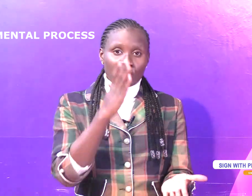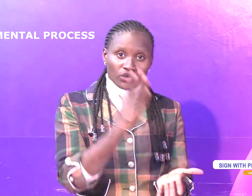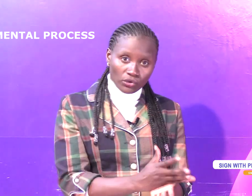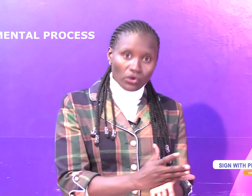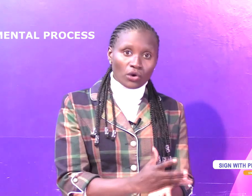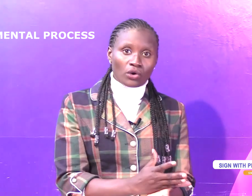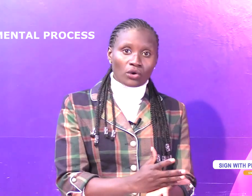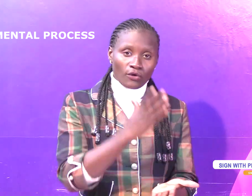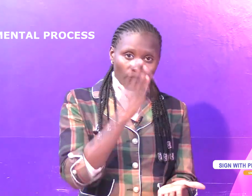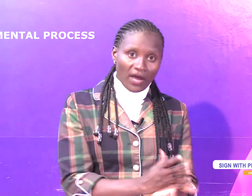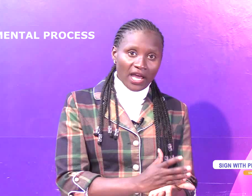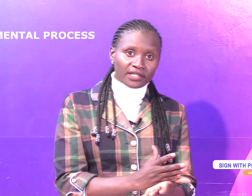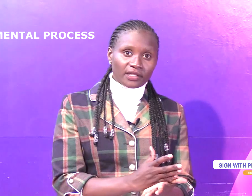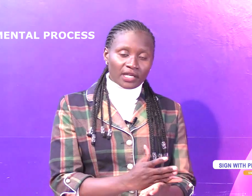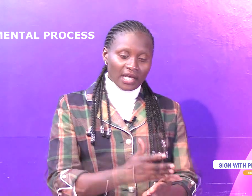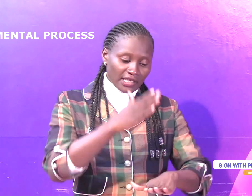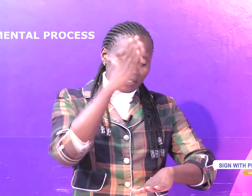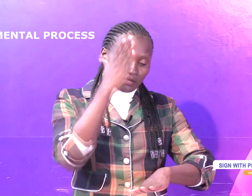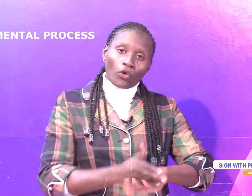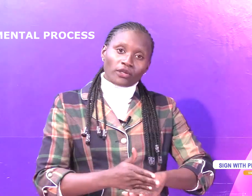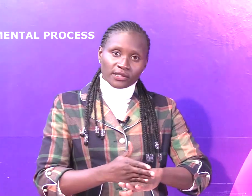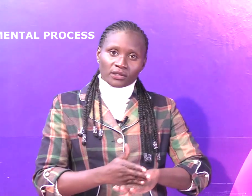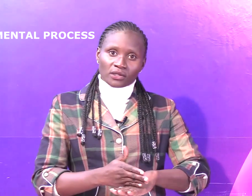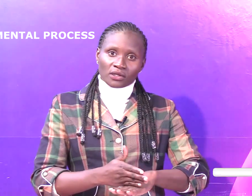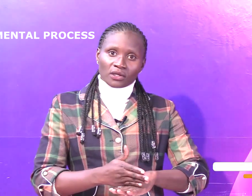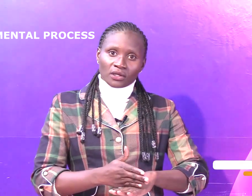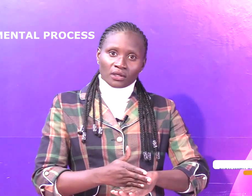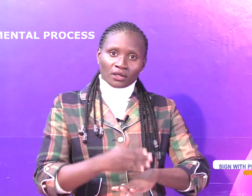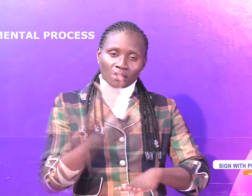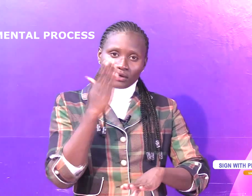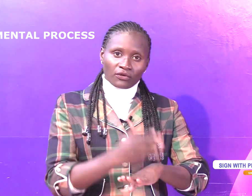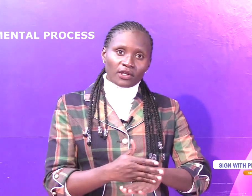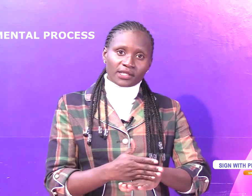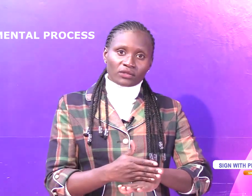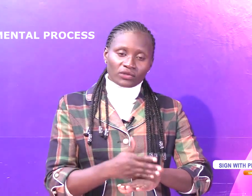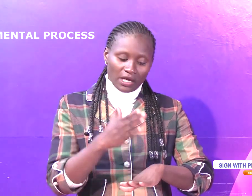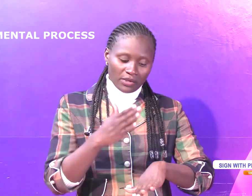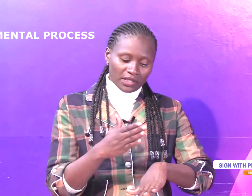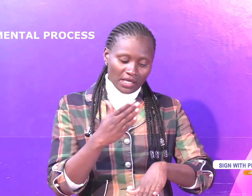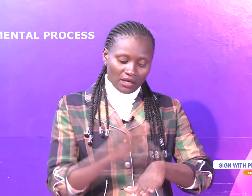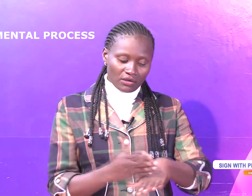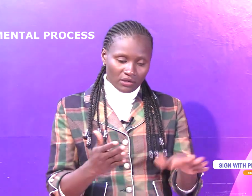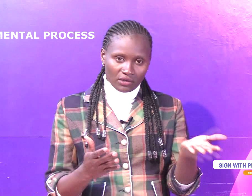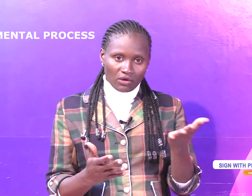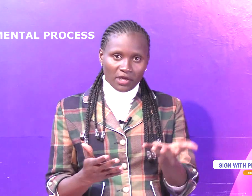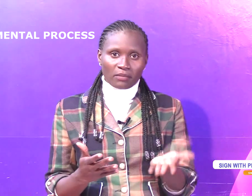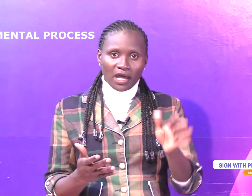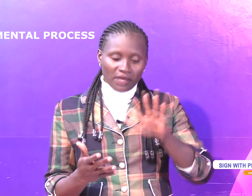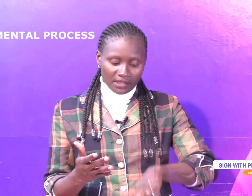true fact, and this is false. You tap it here, open the palm, but on the